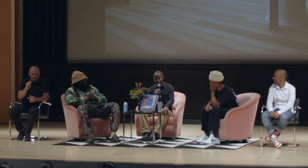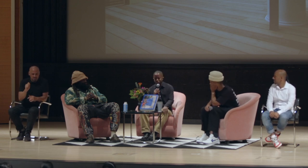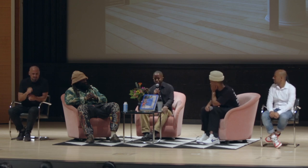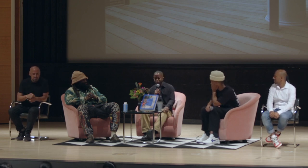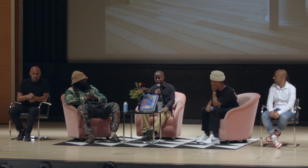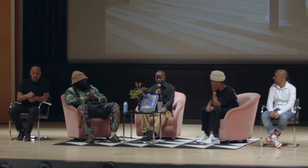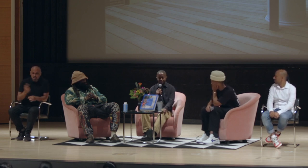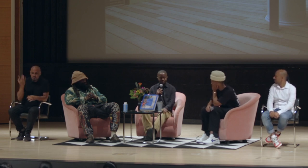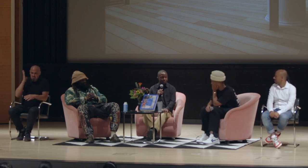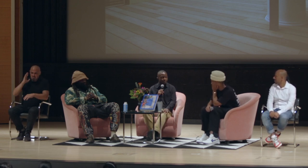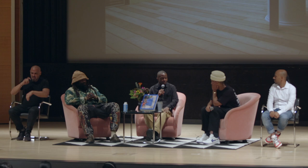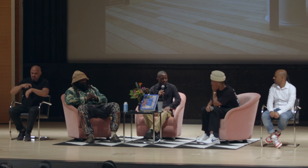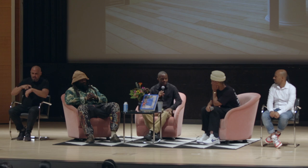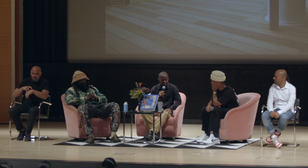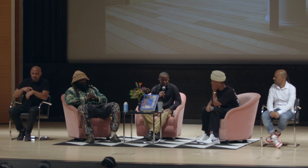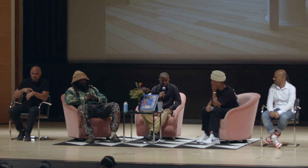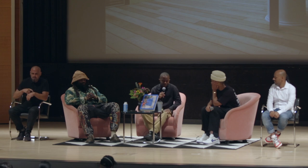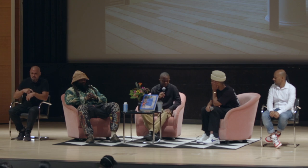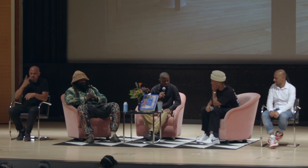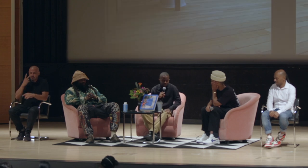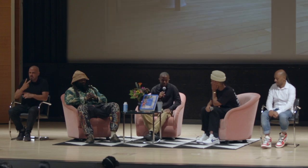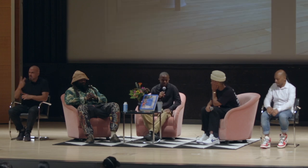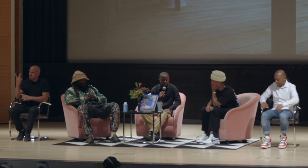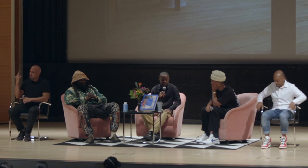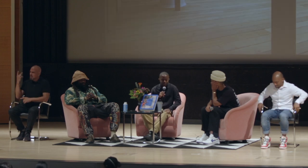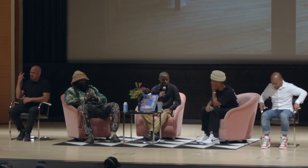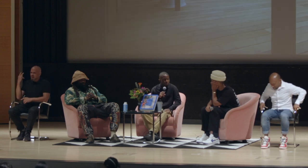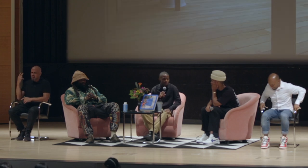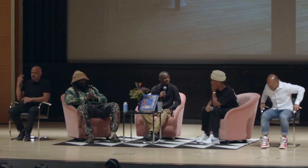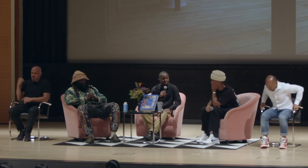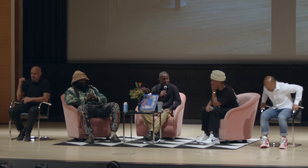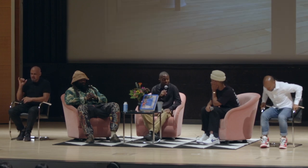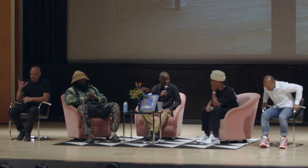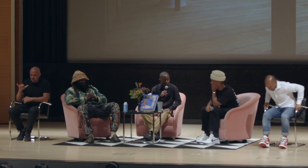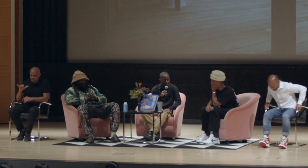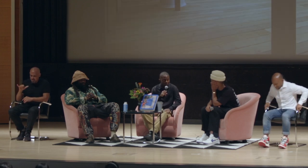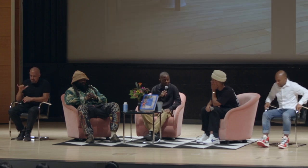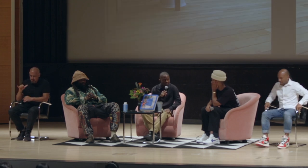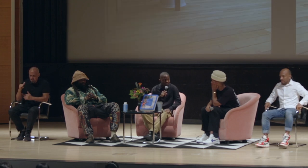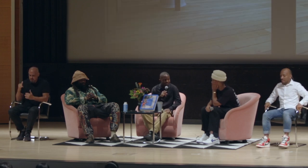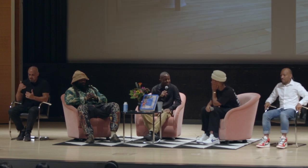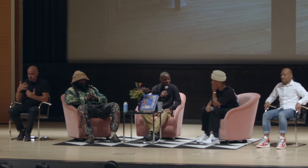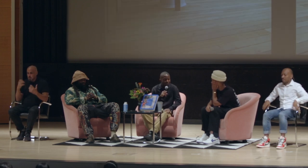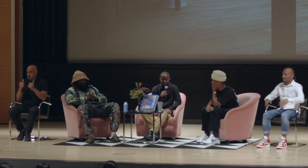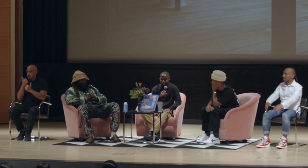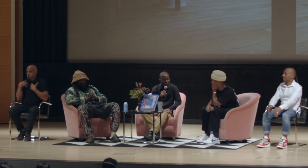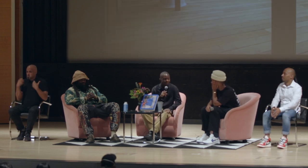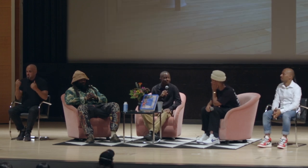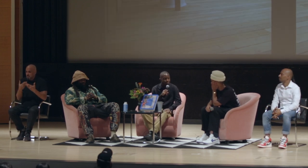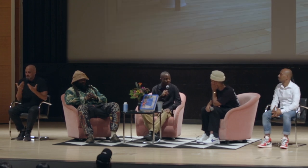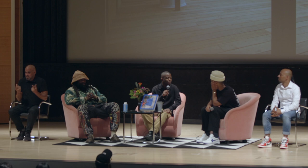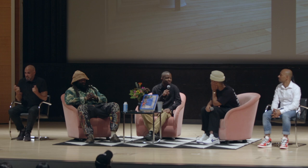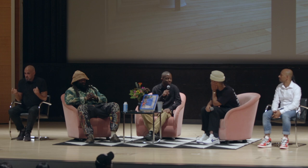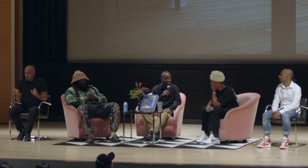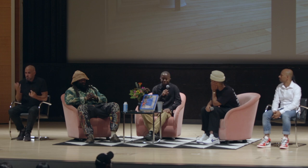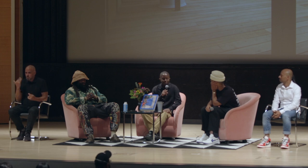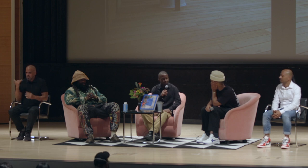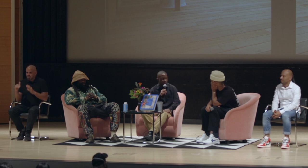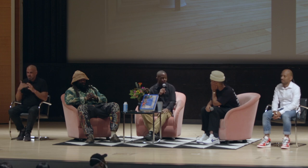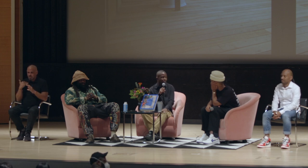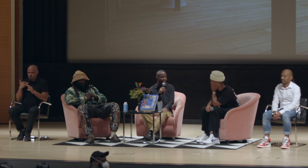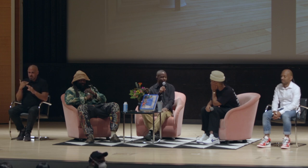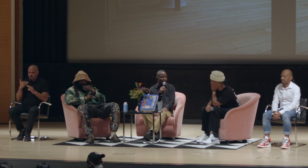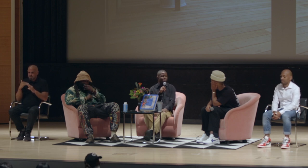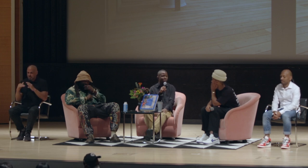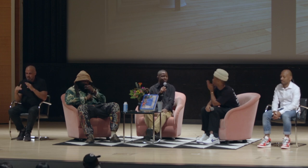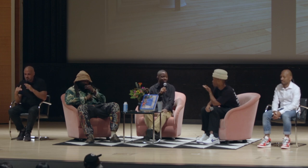At a time in which, you know, in hindsight, that was the craziest thing could have done, because, yeah, email and Virgil